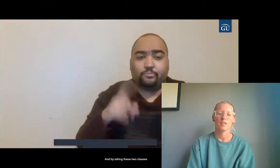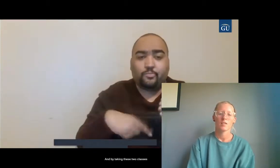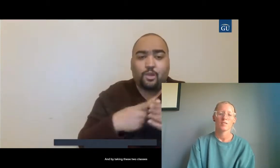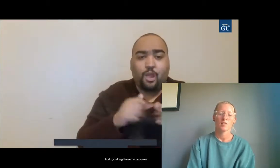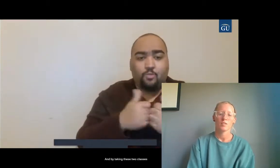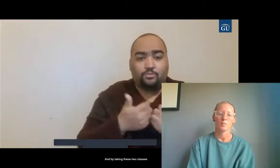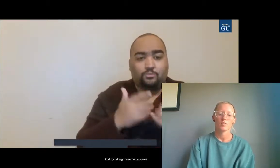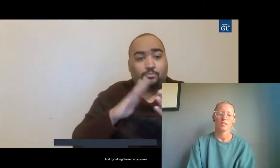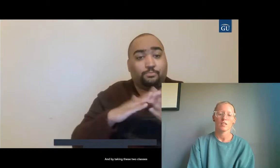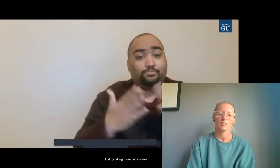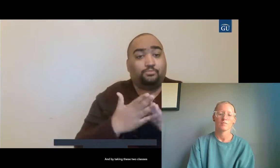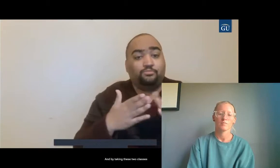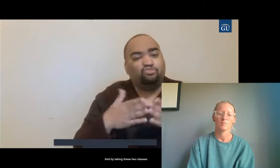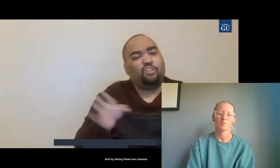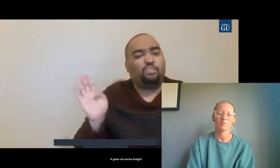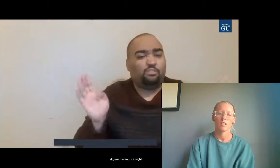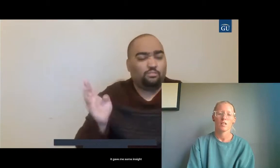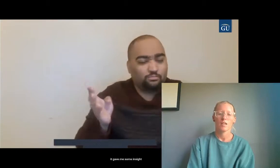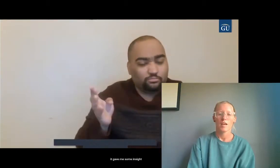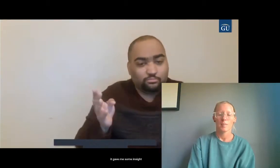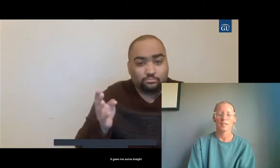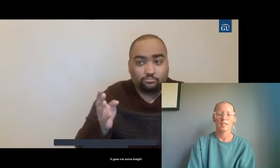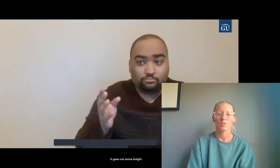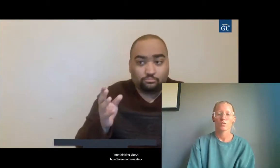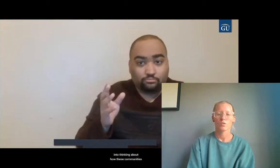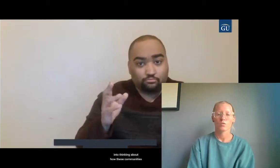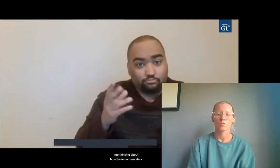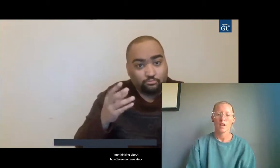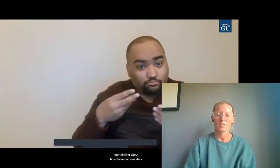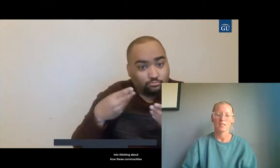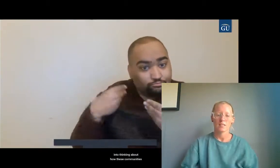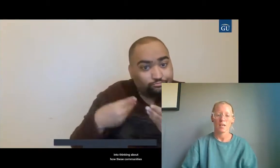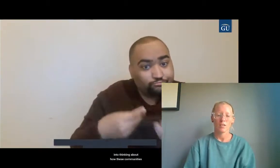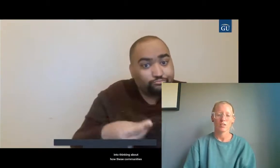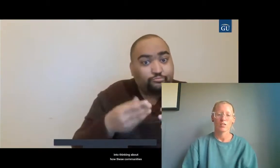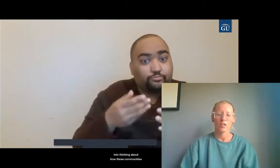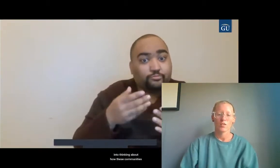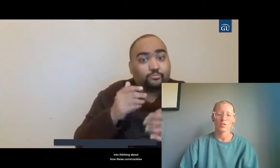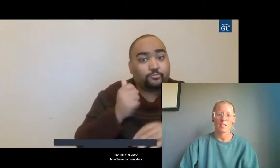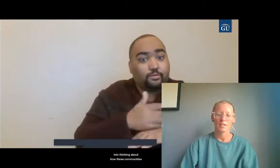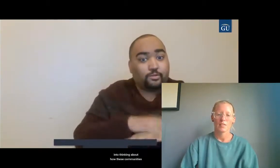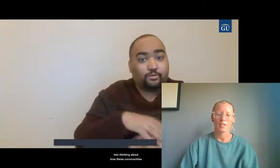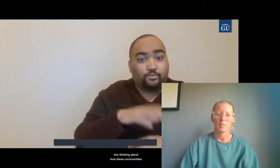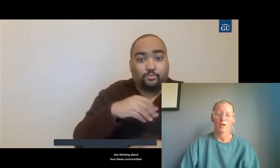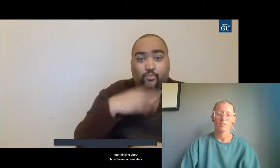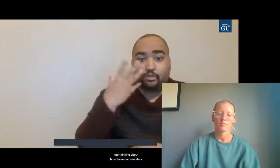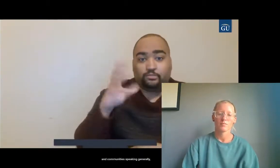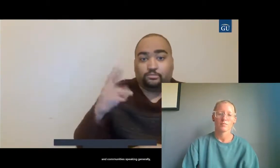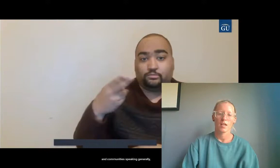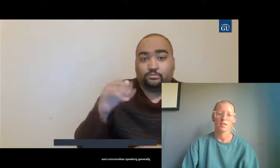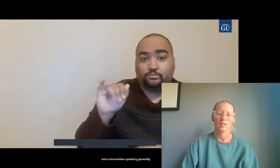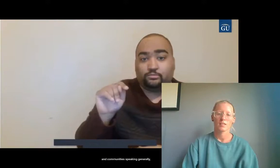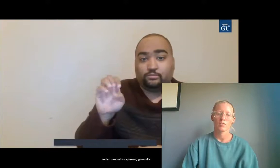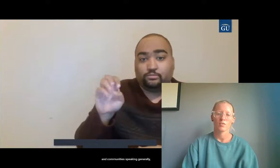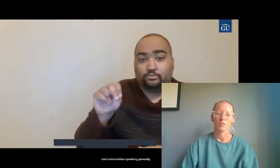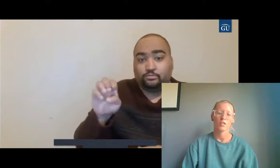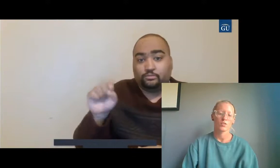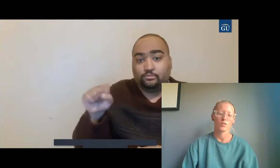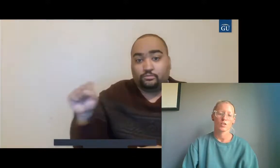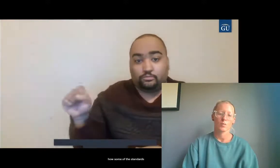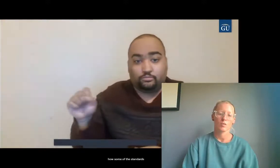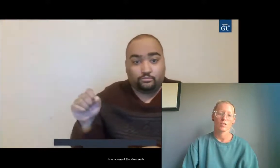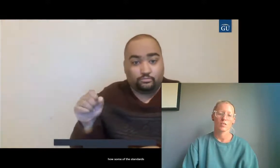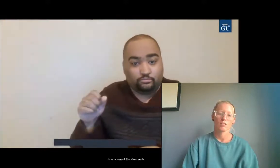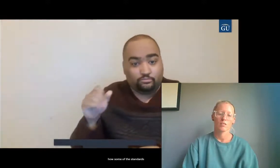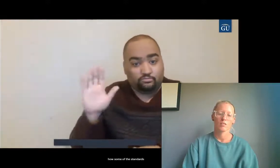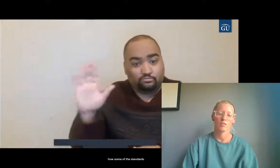ethnicity of the deaf community. And by taking those 2 classes together, there was a lot to think about in those